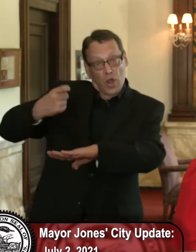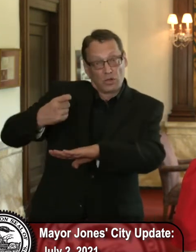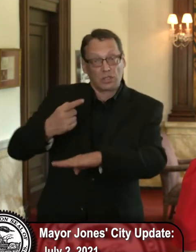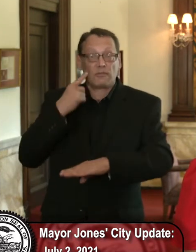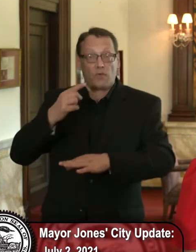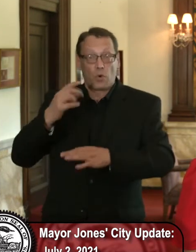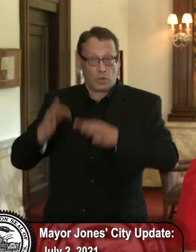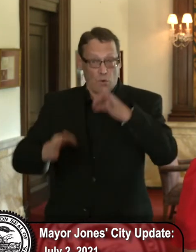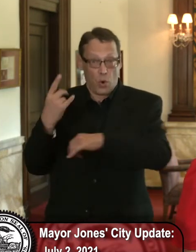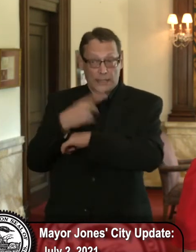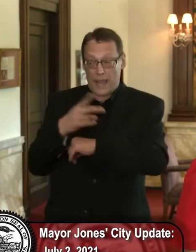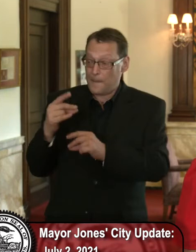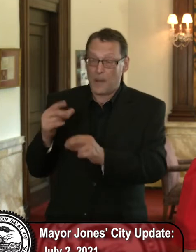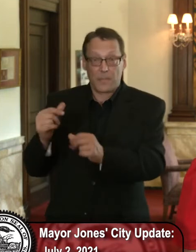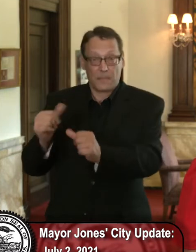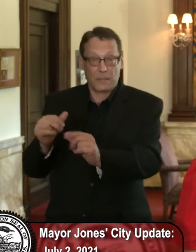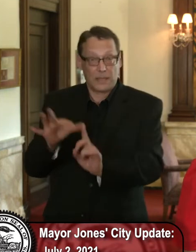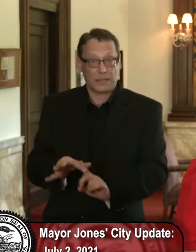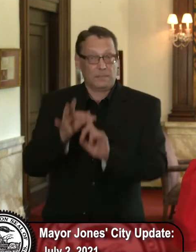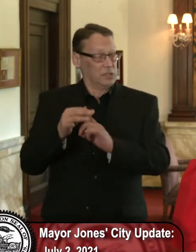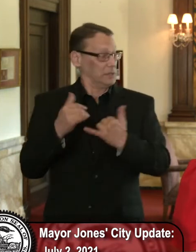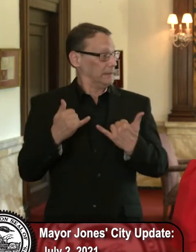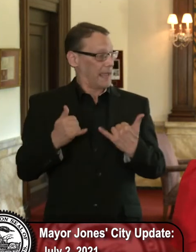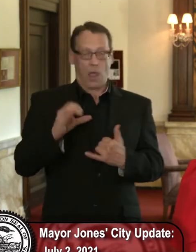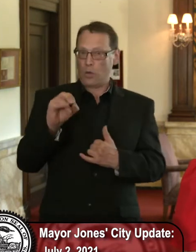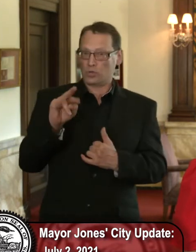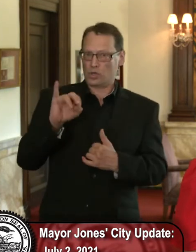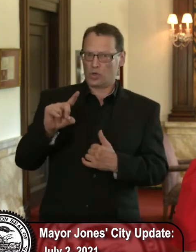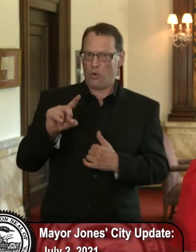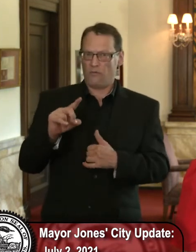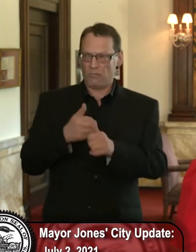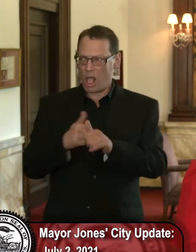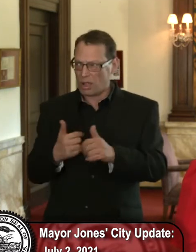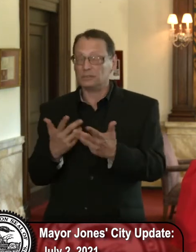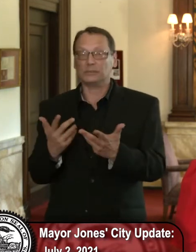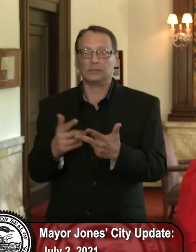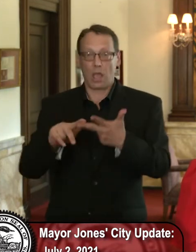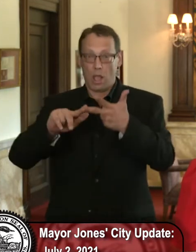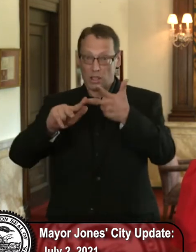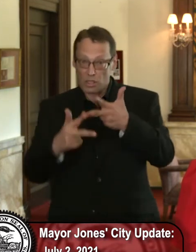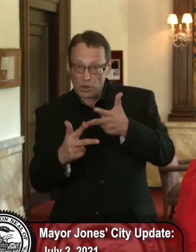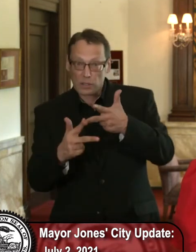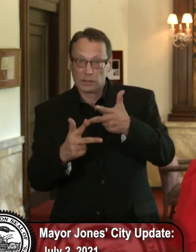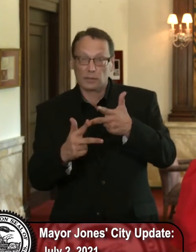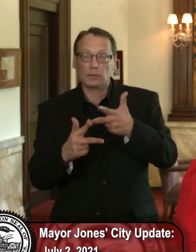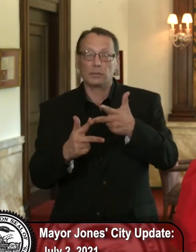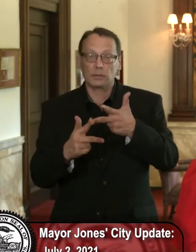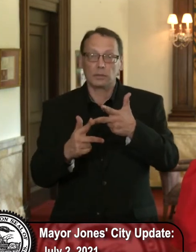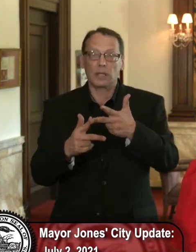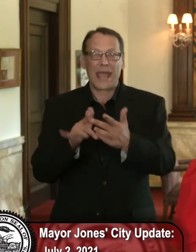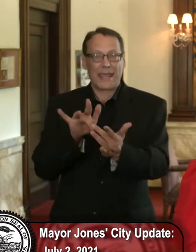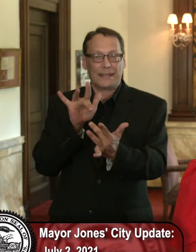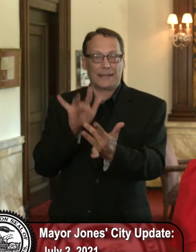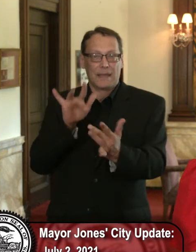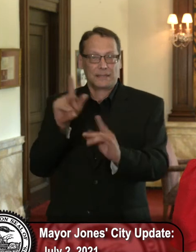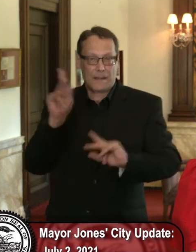court dates faster, especially in the face of a COVID-19 backlog. And third, we want to limit the